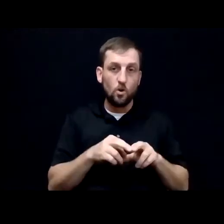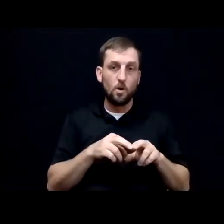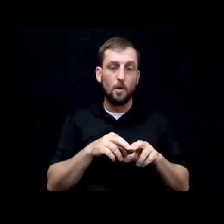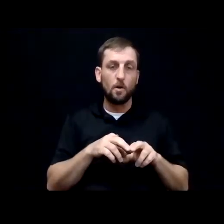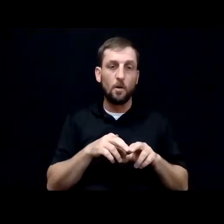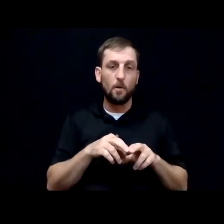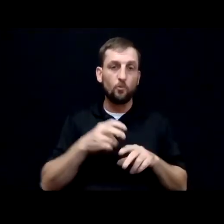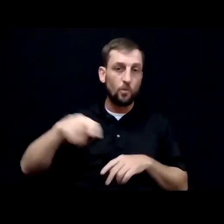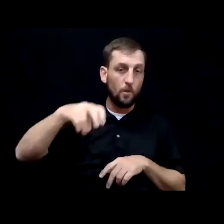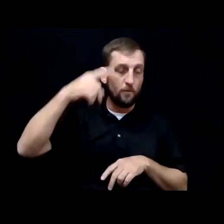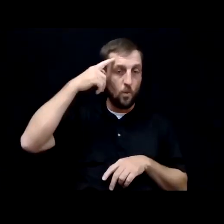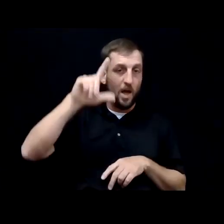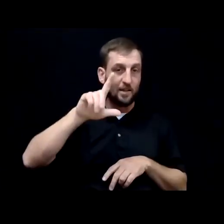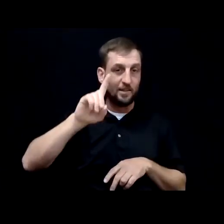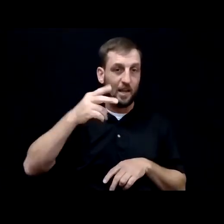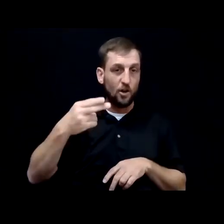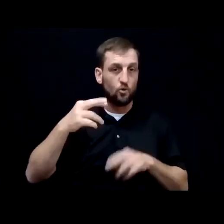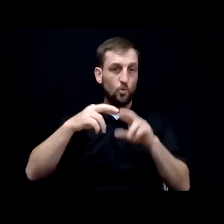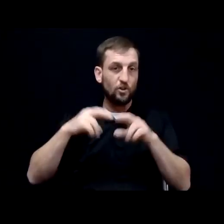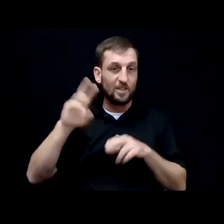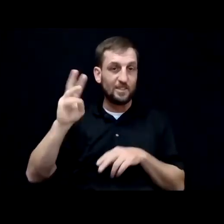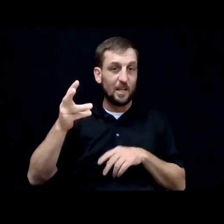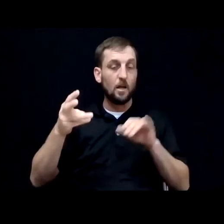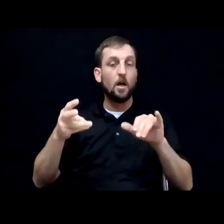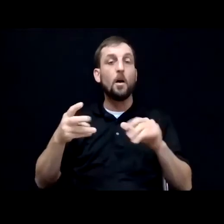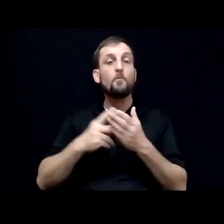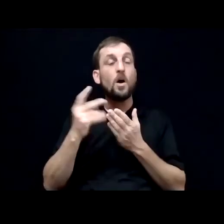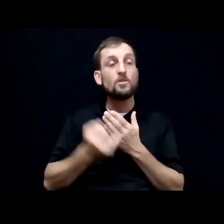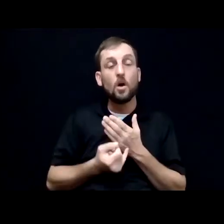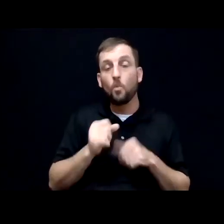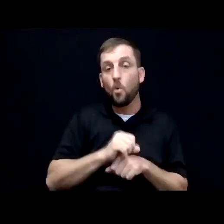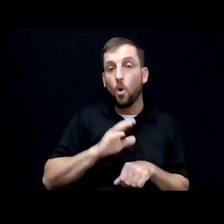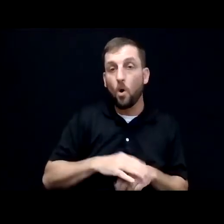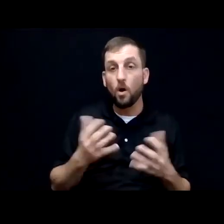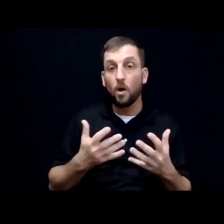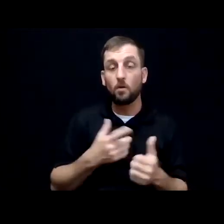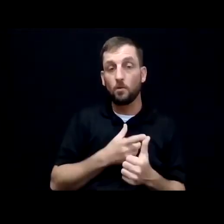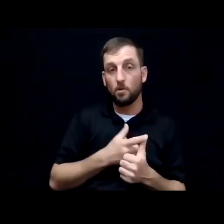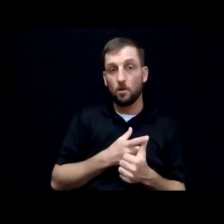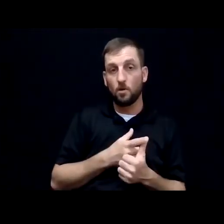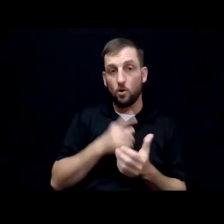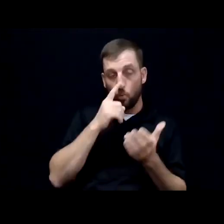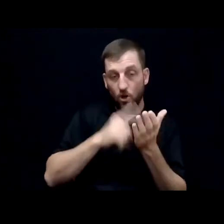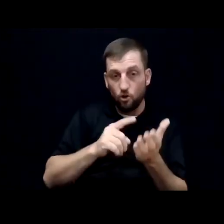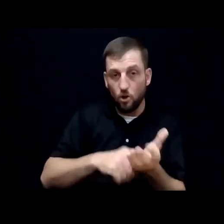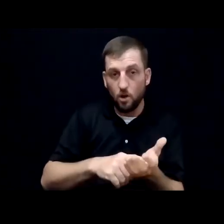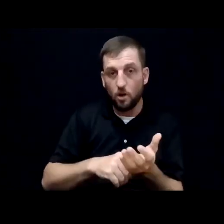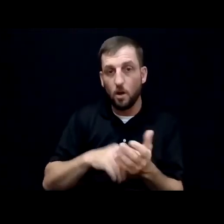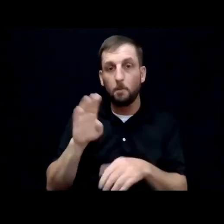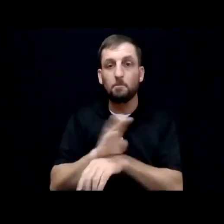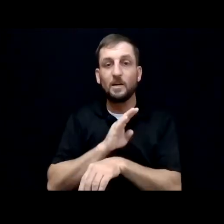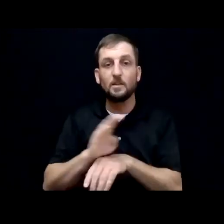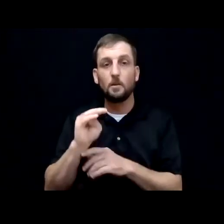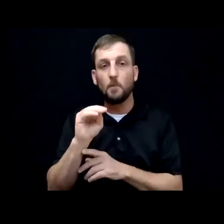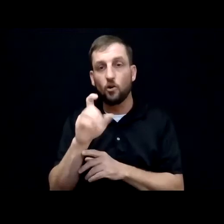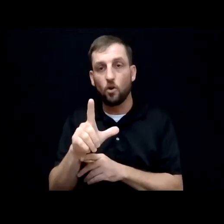Region 6. And so a couple of projects that we're working on as a planning commission is researching the feasibility and business model development for an